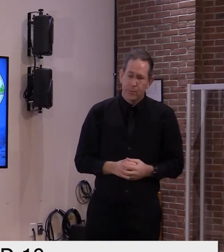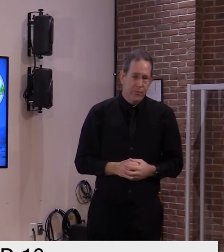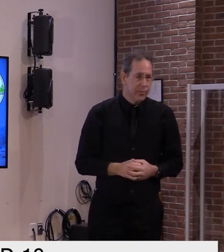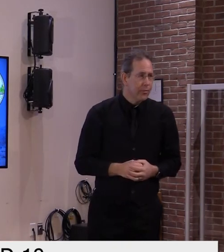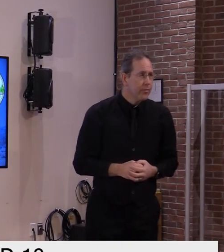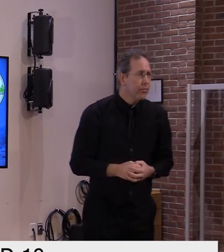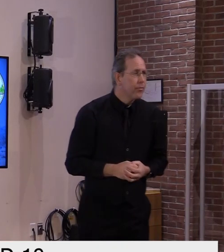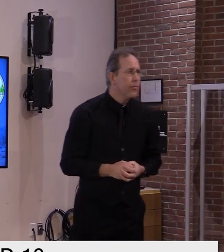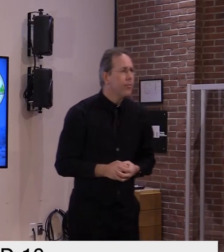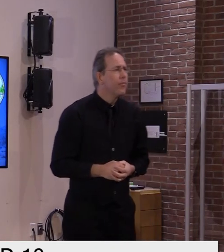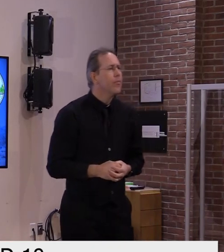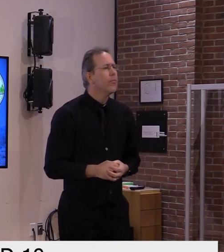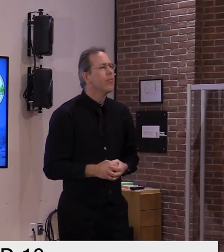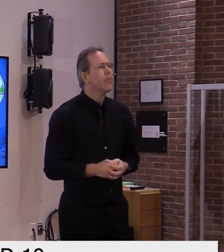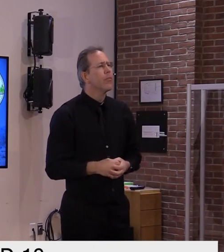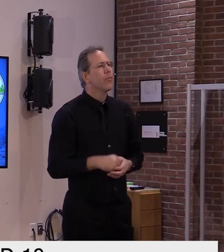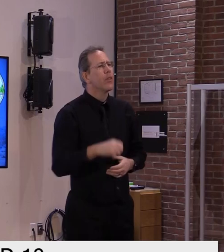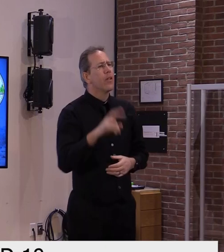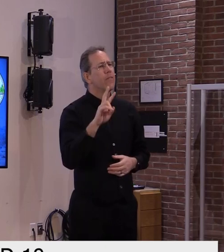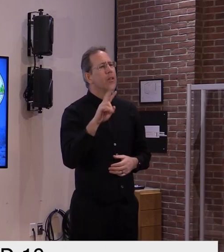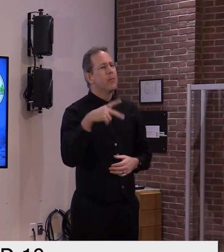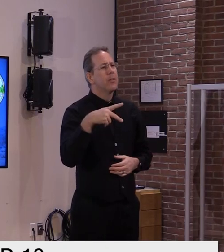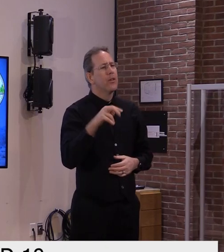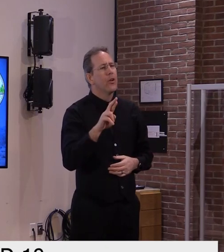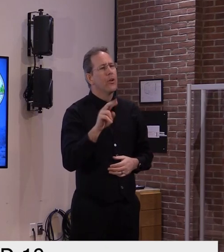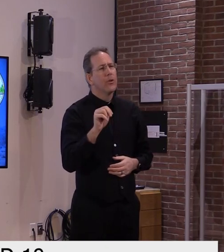Liam, VPR.